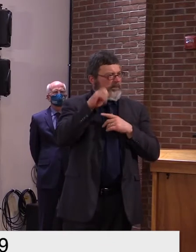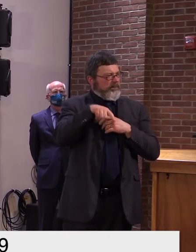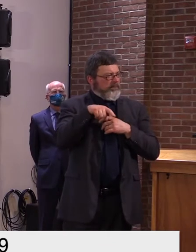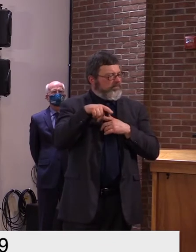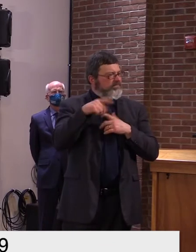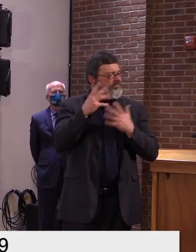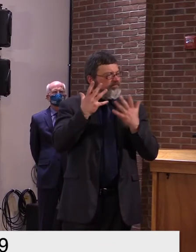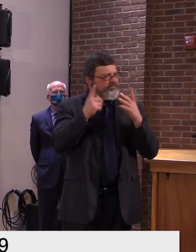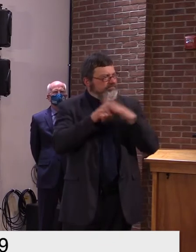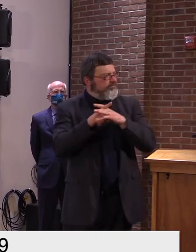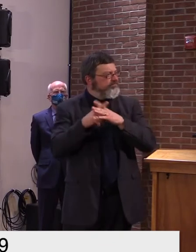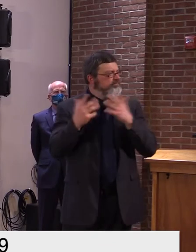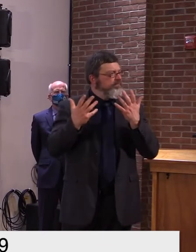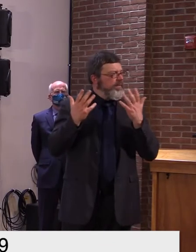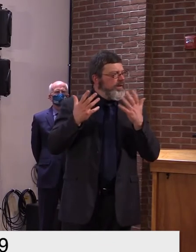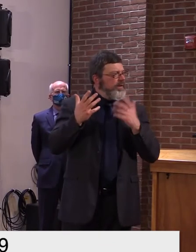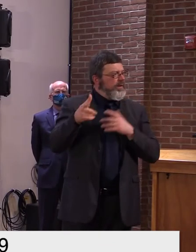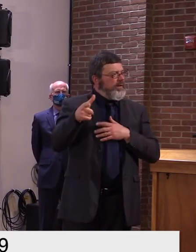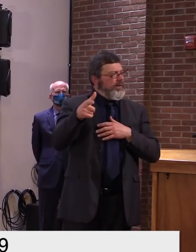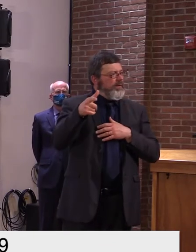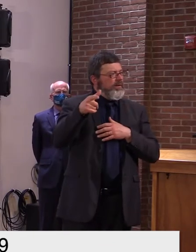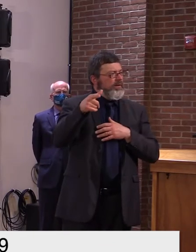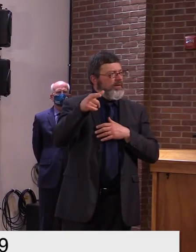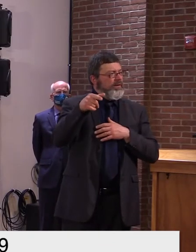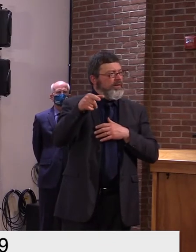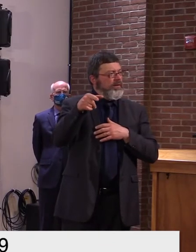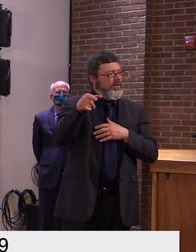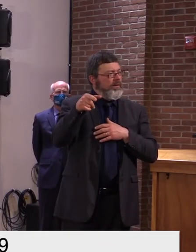of Corrections custody, it's indirectly under your control.